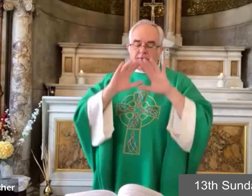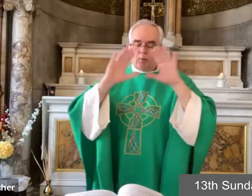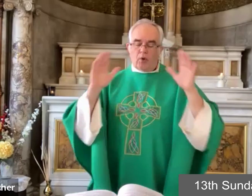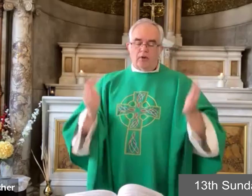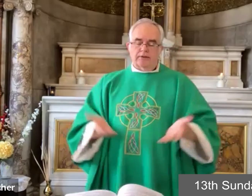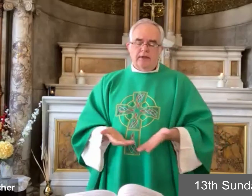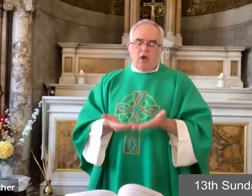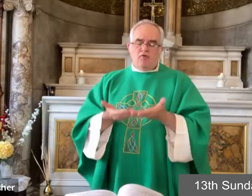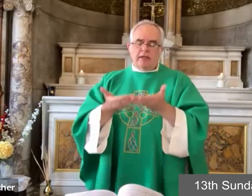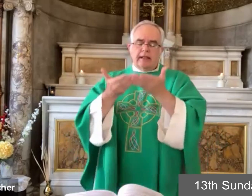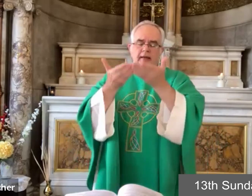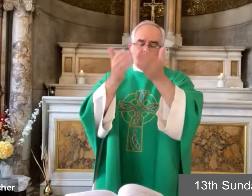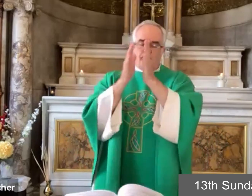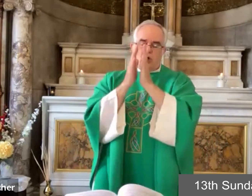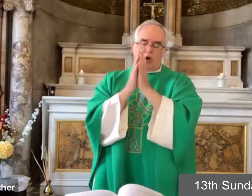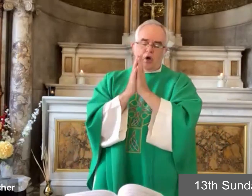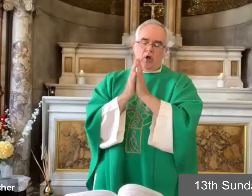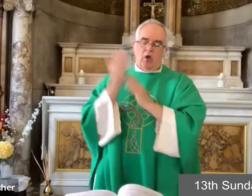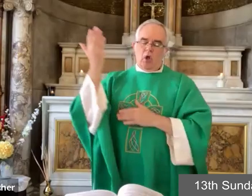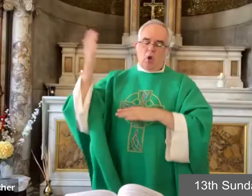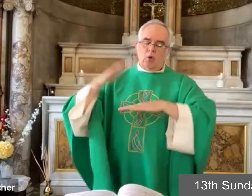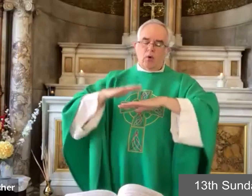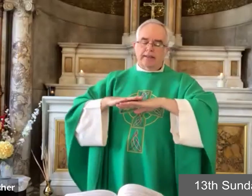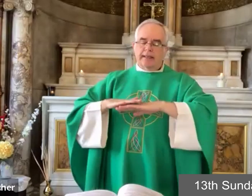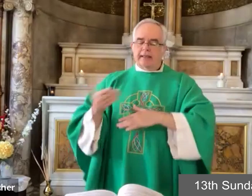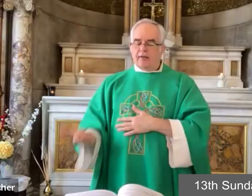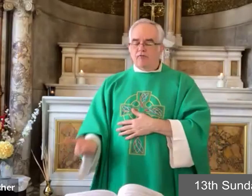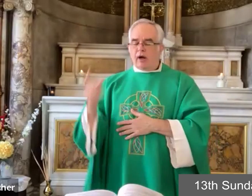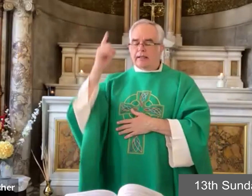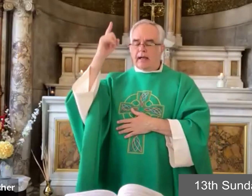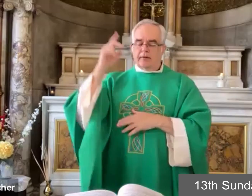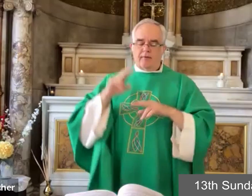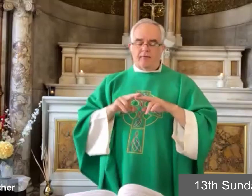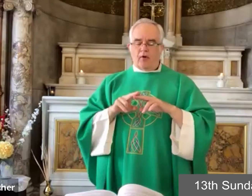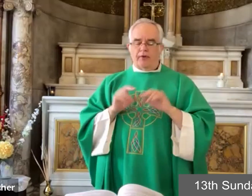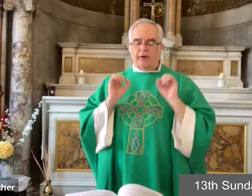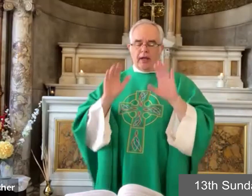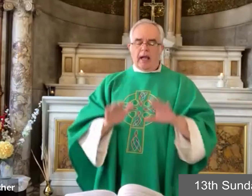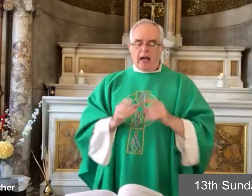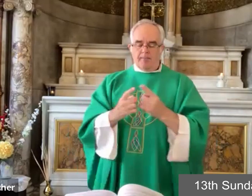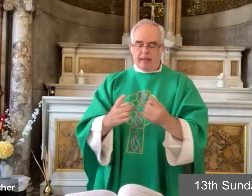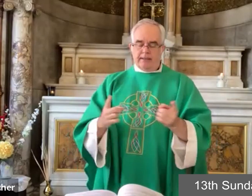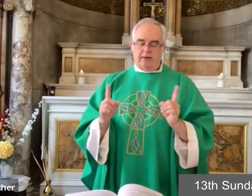of the world. Receive our prayer. You are seated at the right hand of the Father. Have mercy on